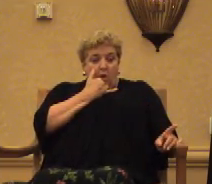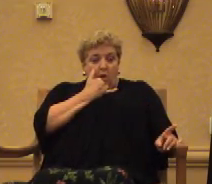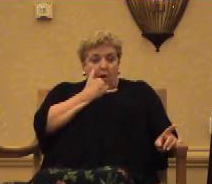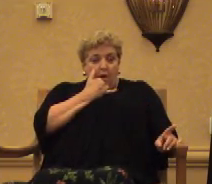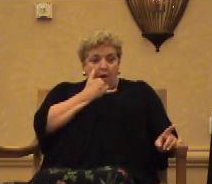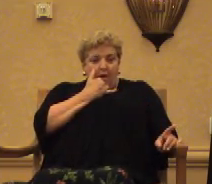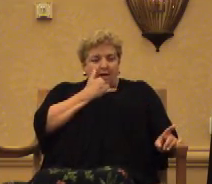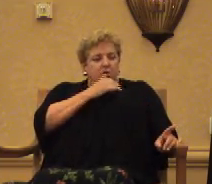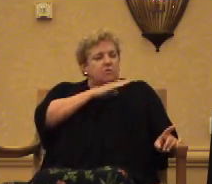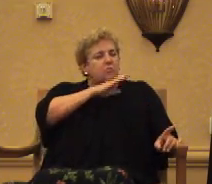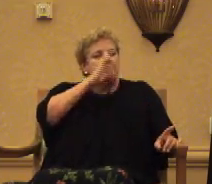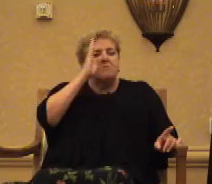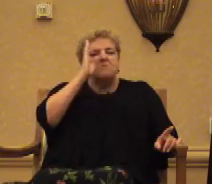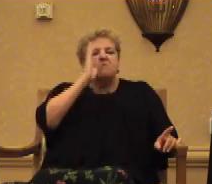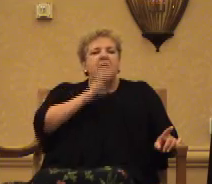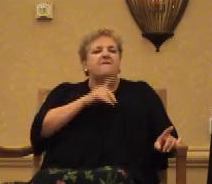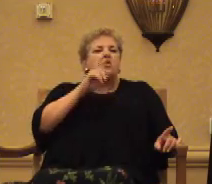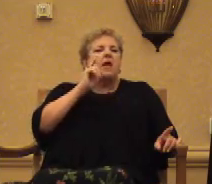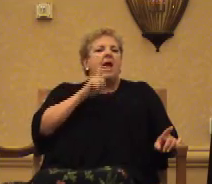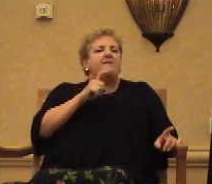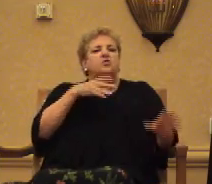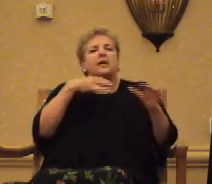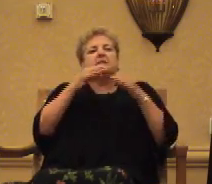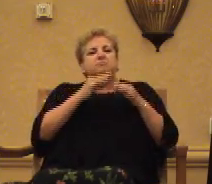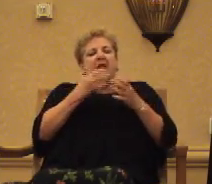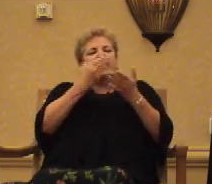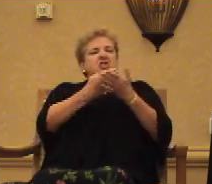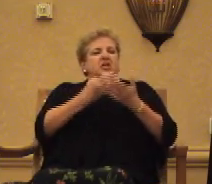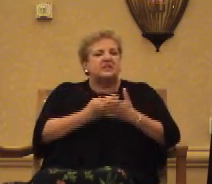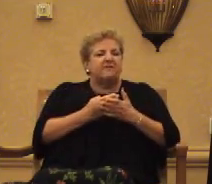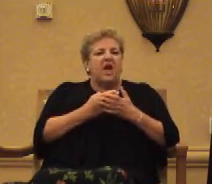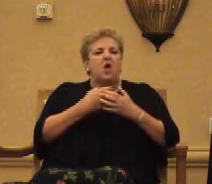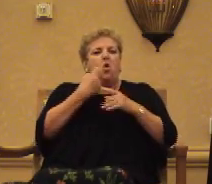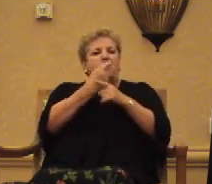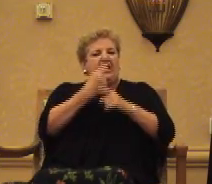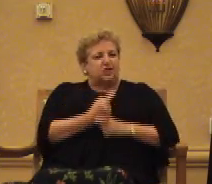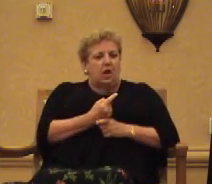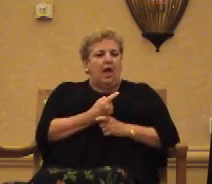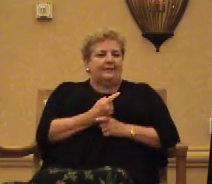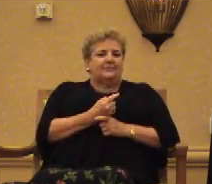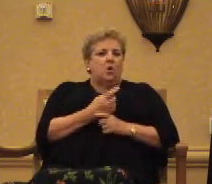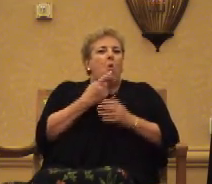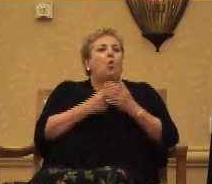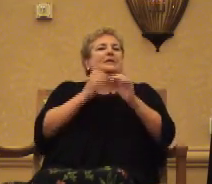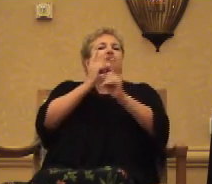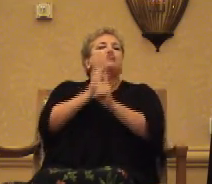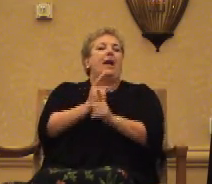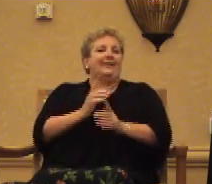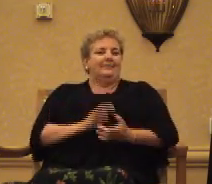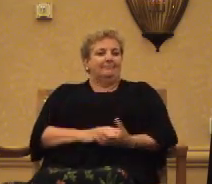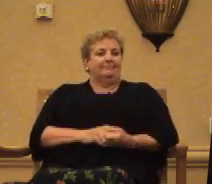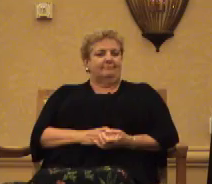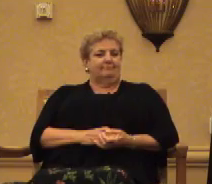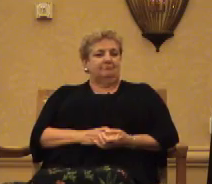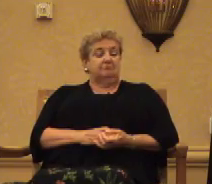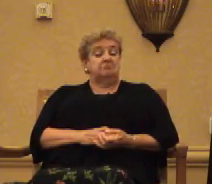to explain, defend, justify, or rationalize what's right." Joe told me that probably close to 30 years